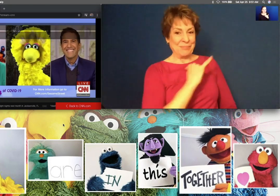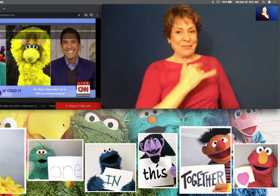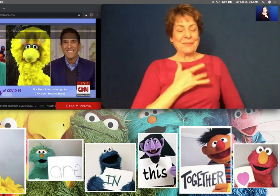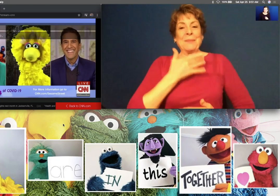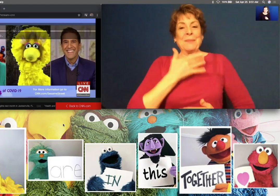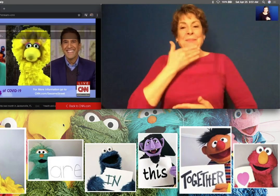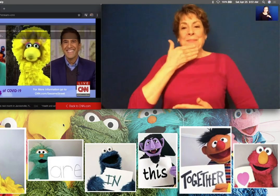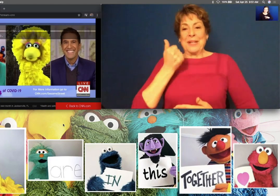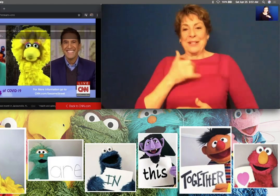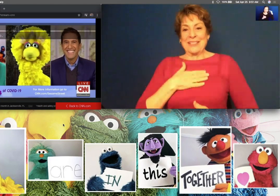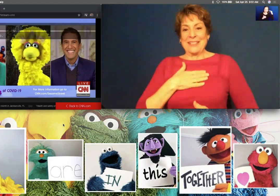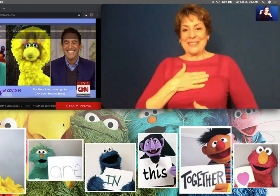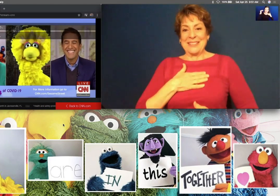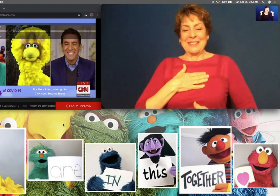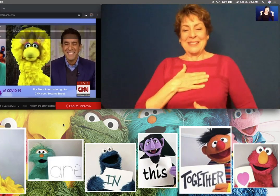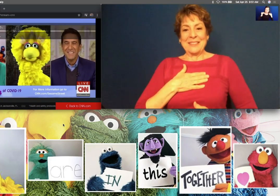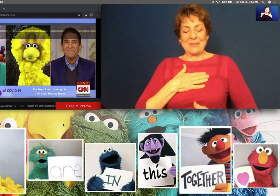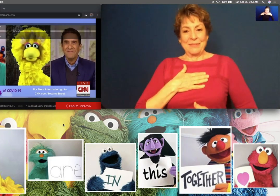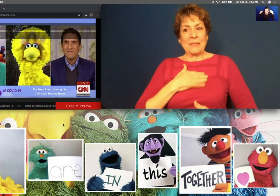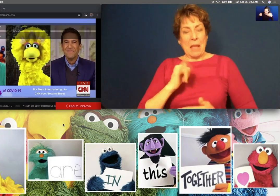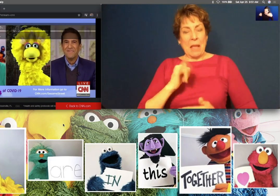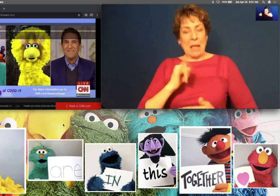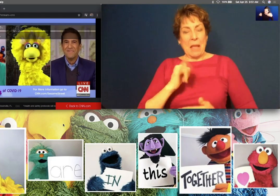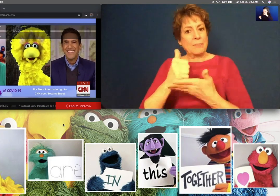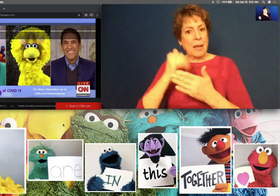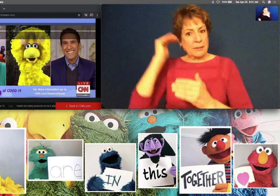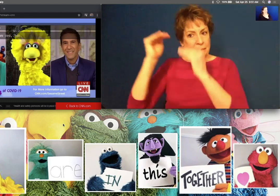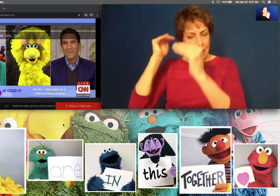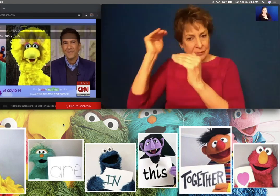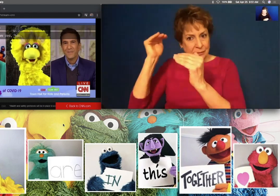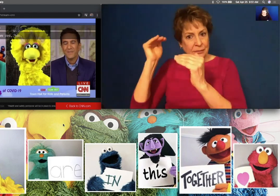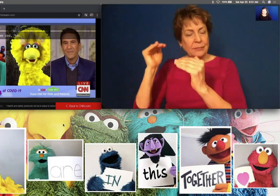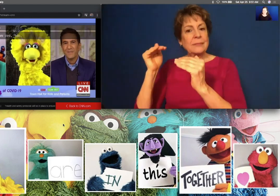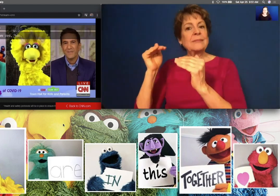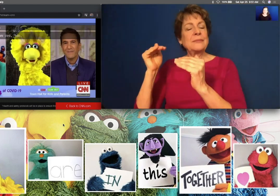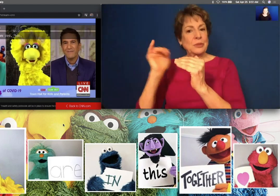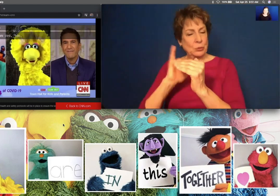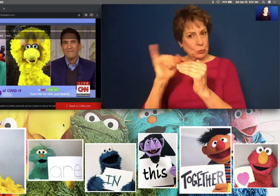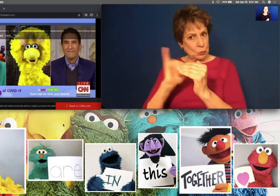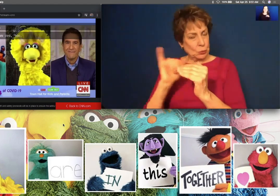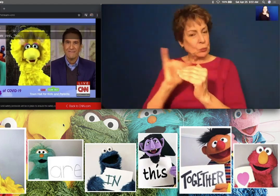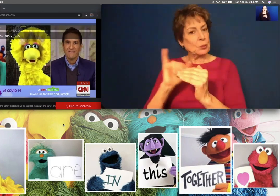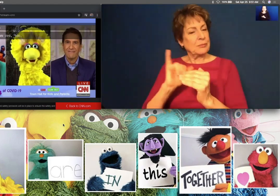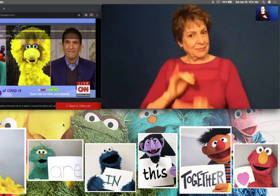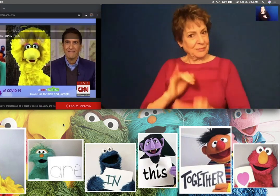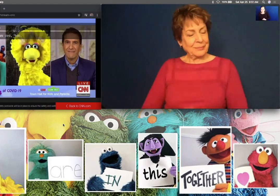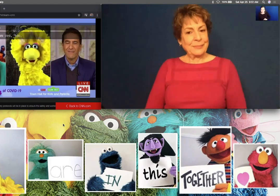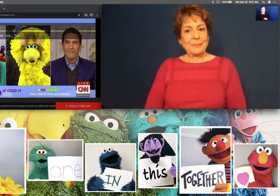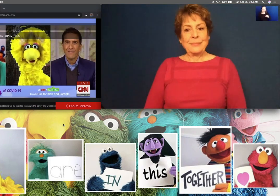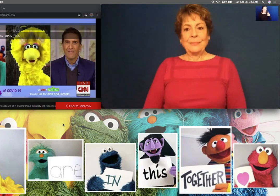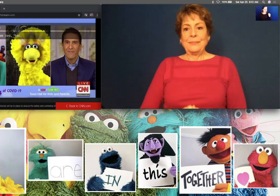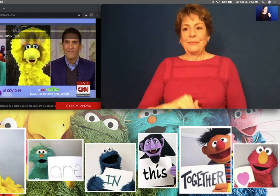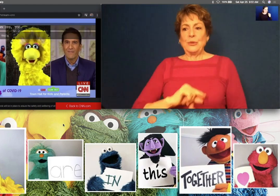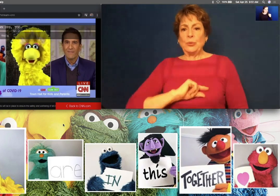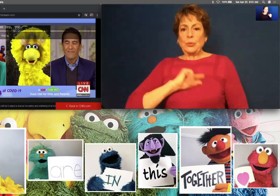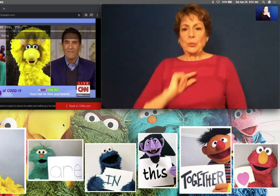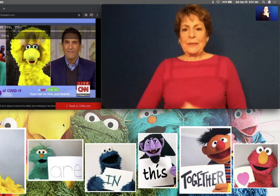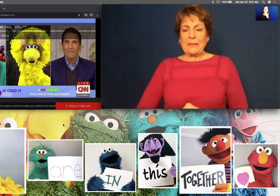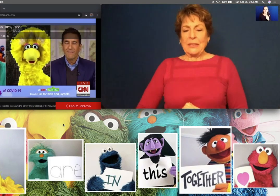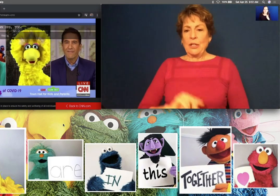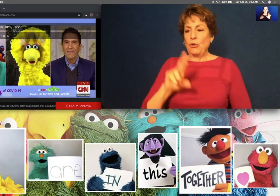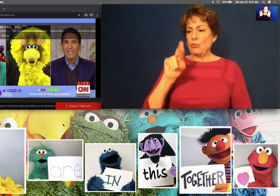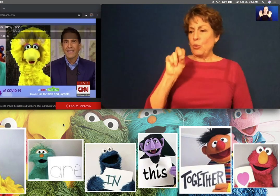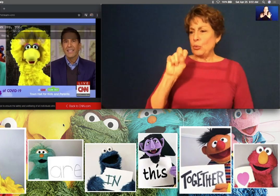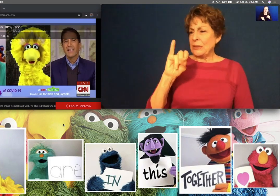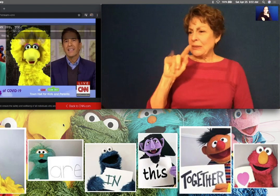I feel better. I feel better too. I like the breathing. See, this really is for grown-ups too, Sanjay. Even we're learning a lot this morning. Grover